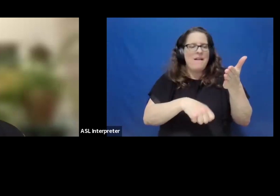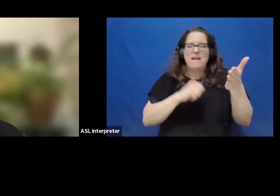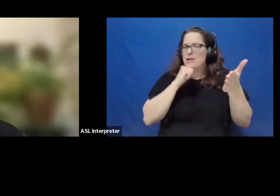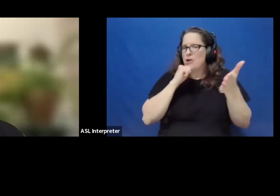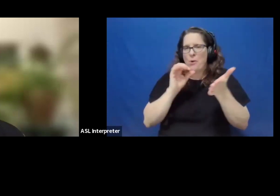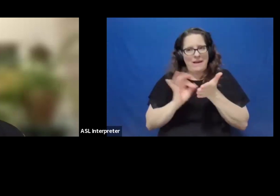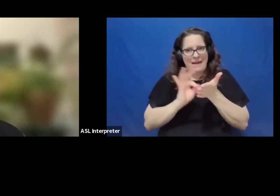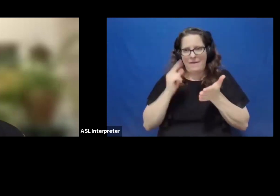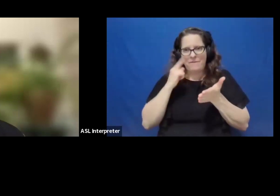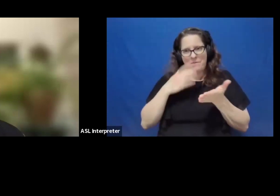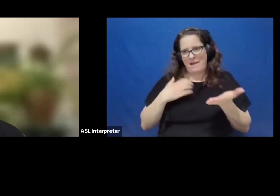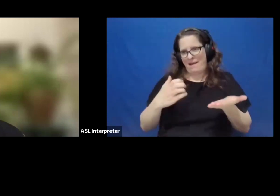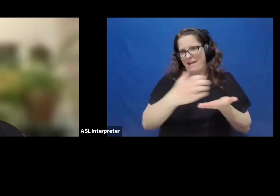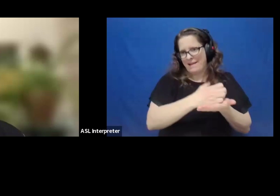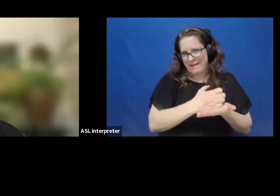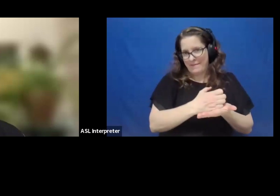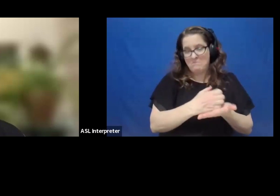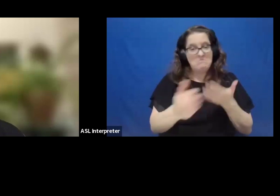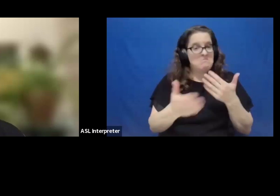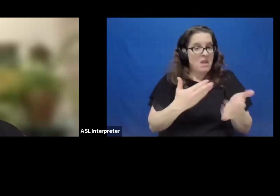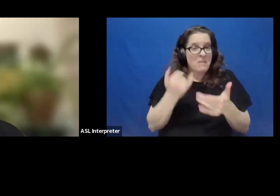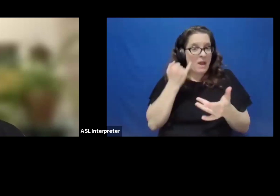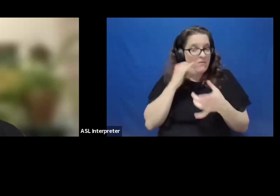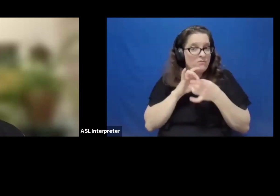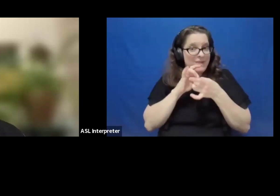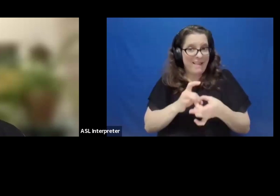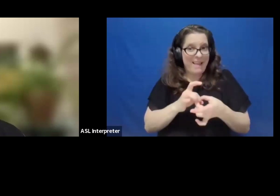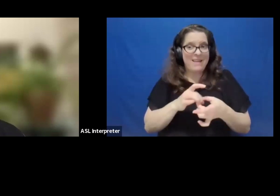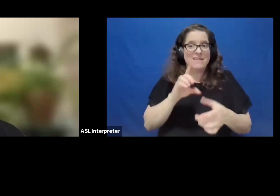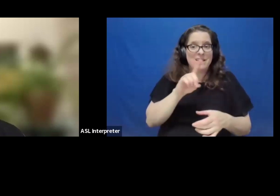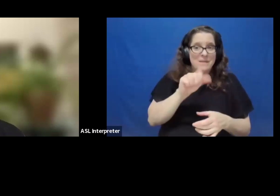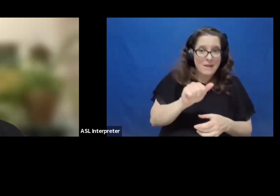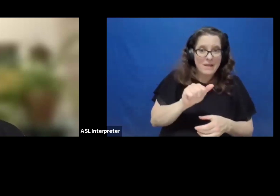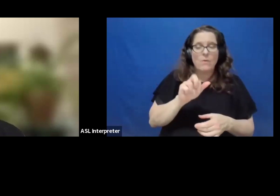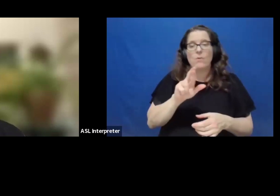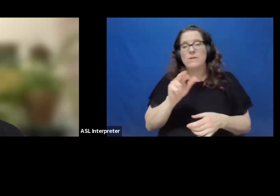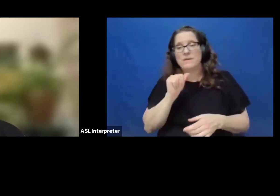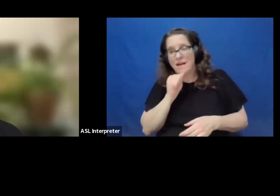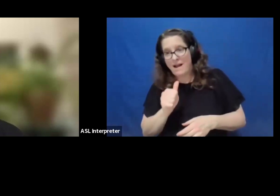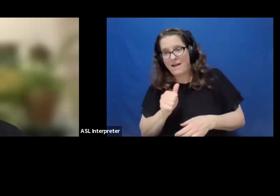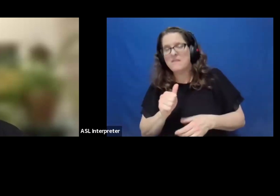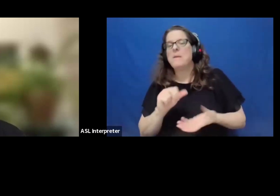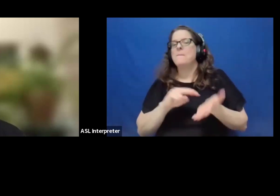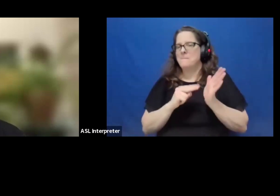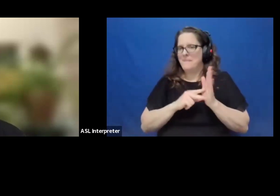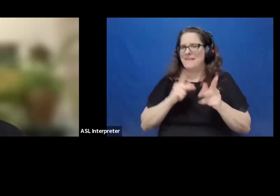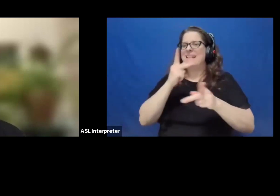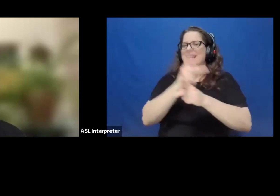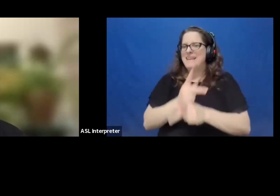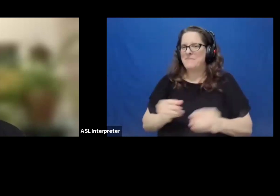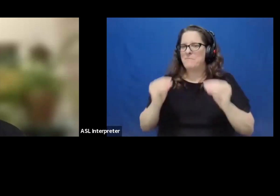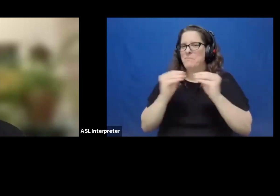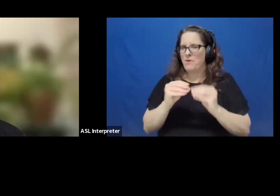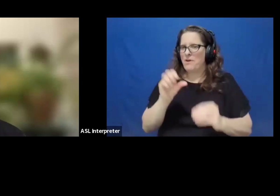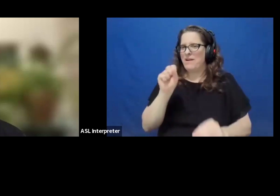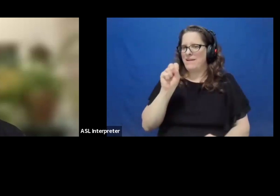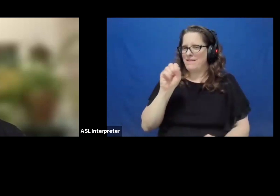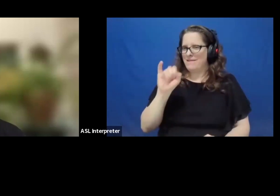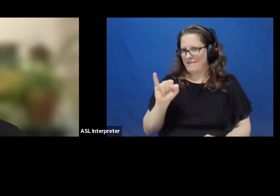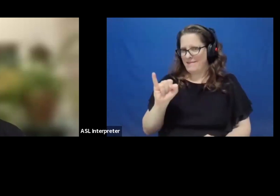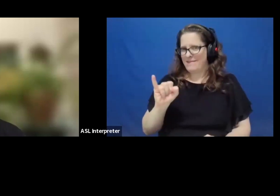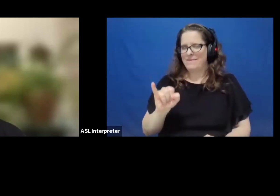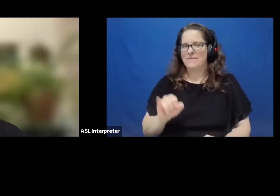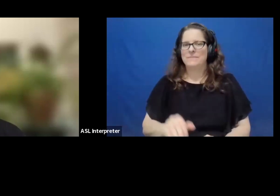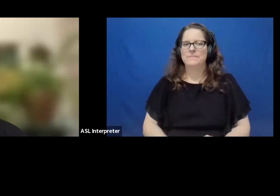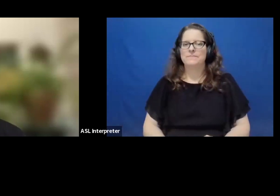needed because of their disability. And that can enable them to keep even higher SSI payments.